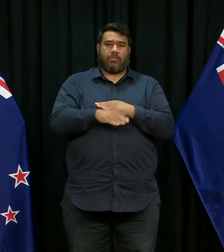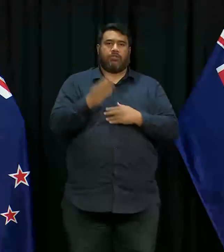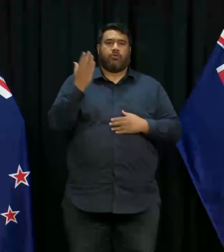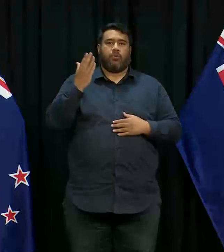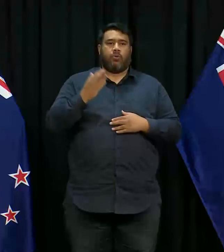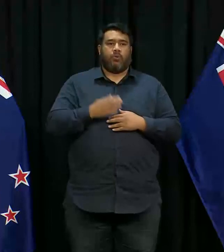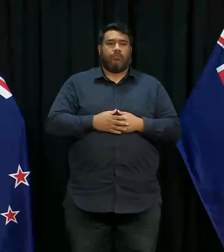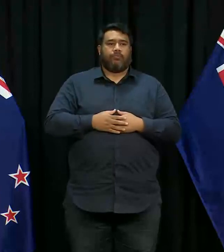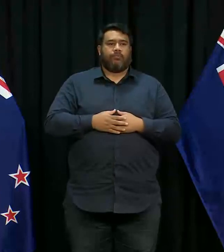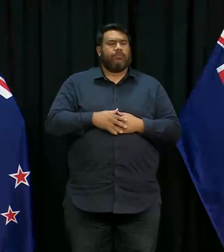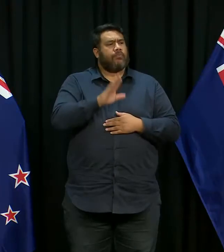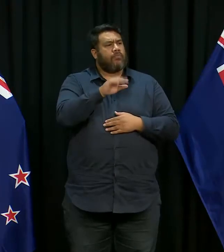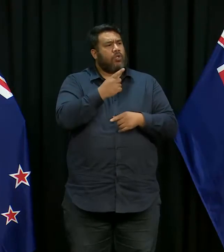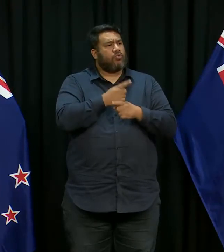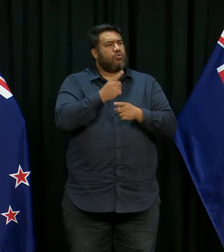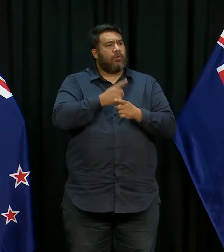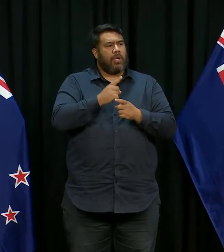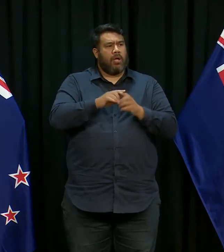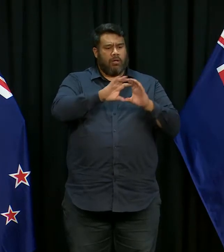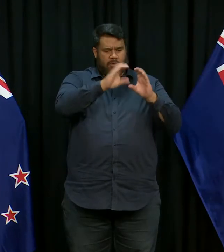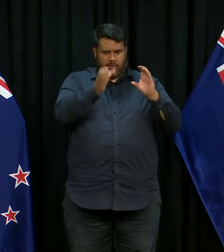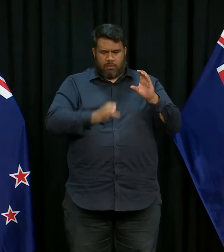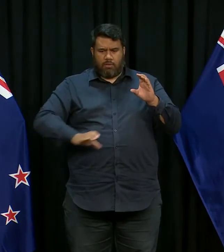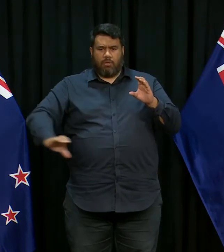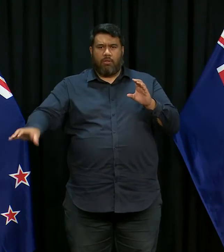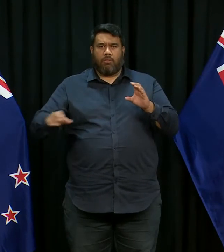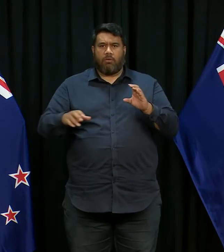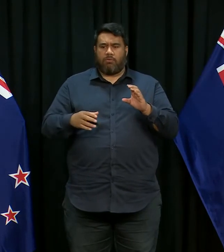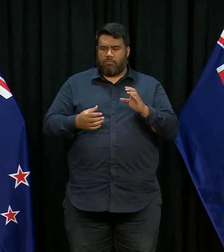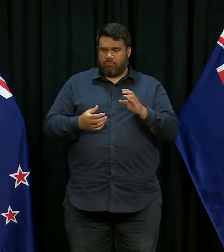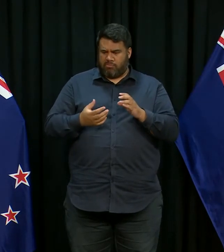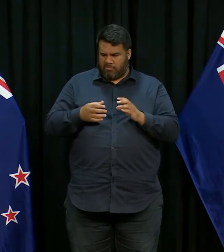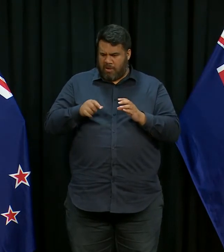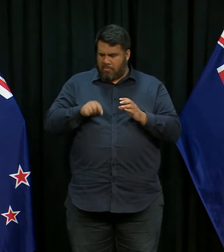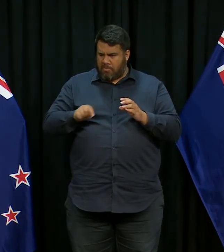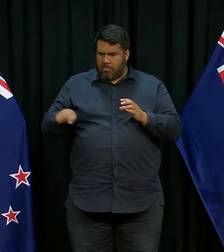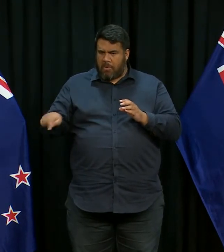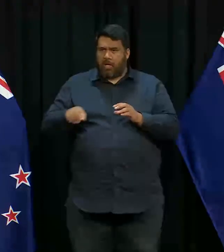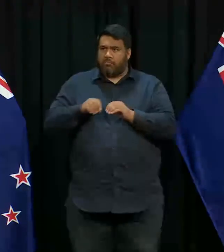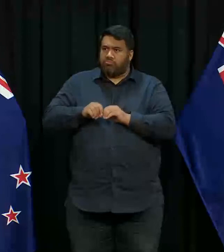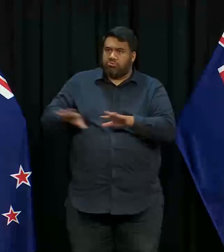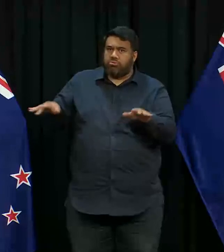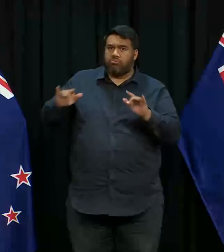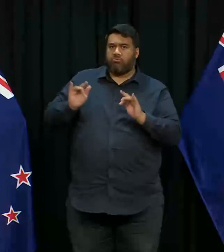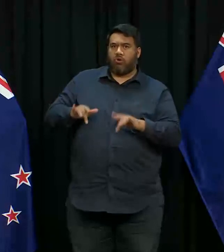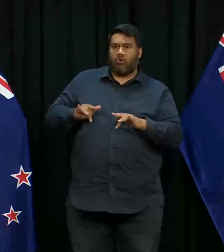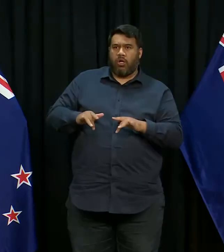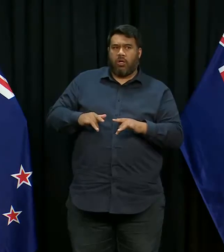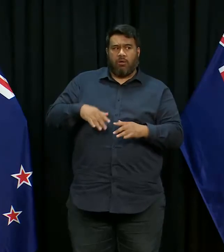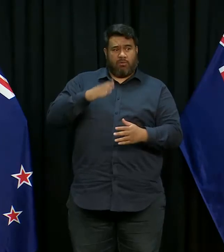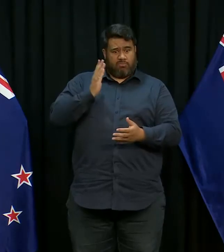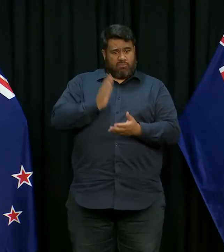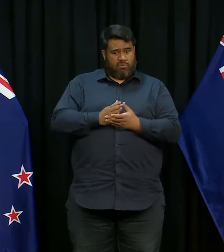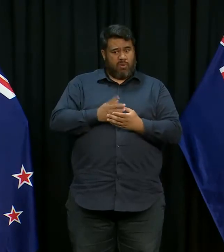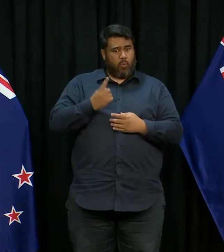wastewater testing in terms of the regional signals that it gives you? So it's one element of